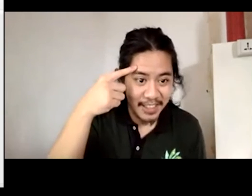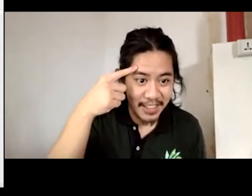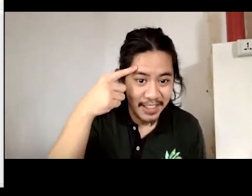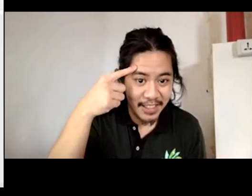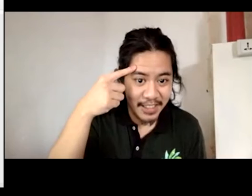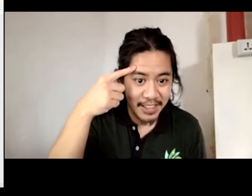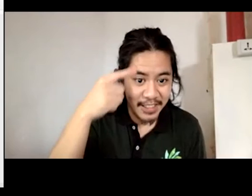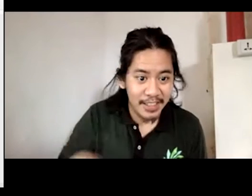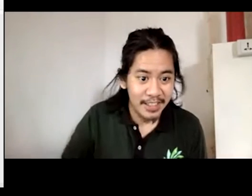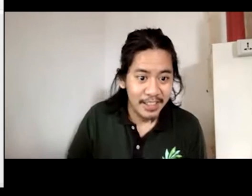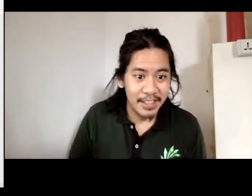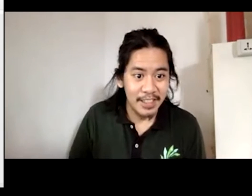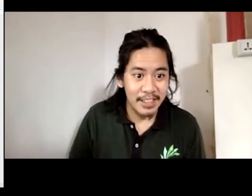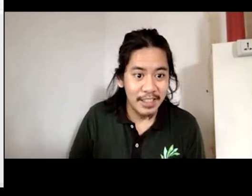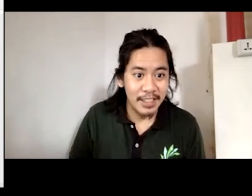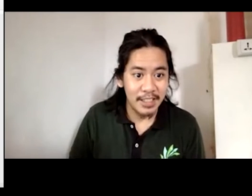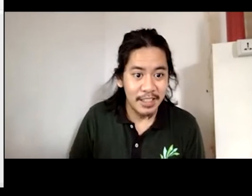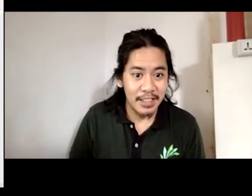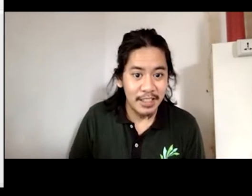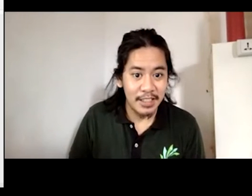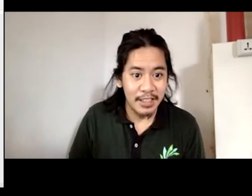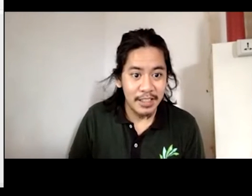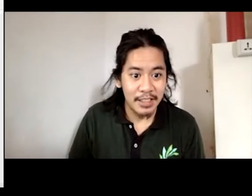What do you guys think?